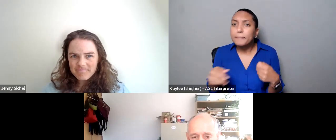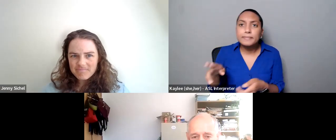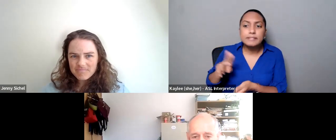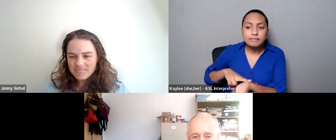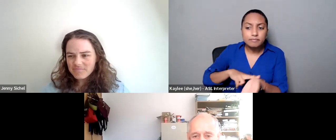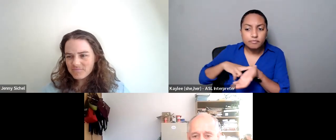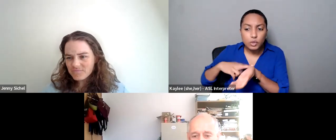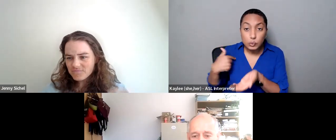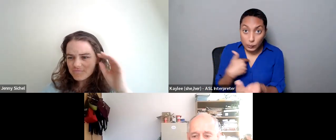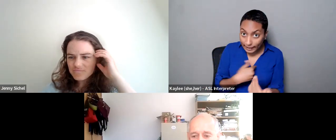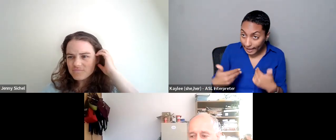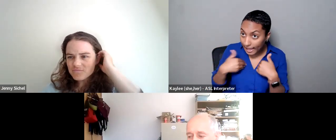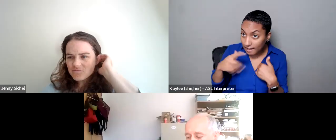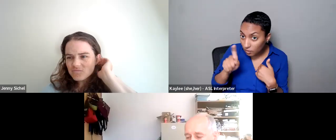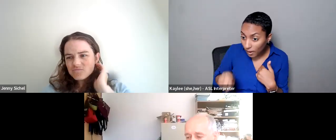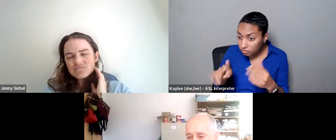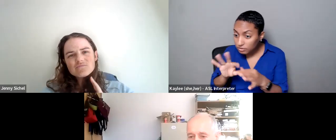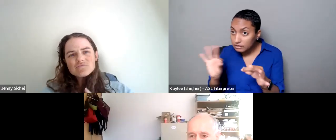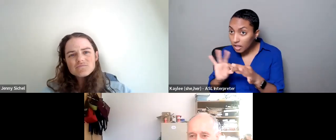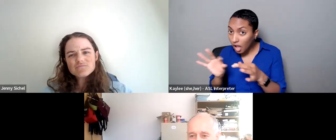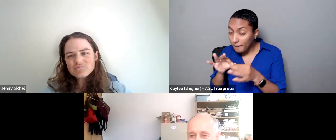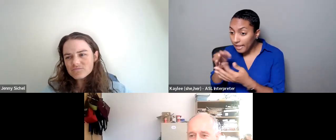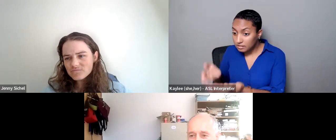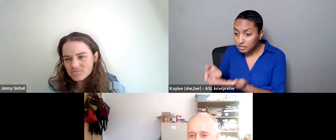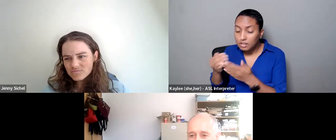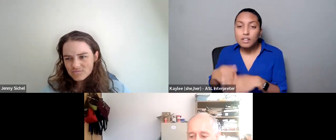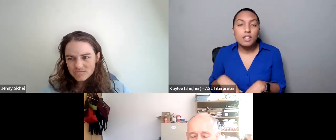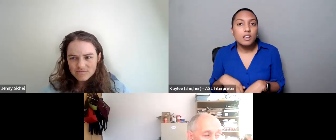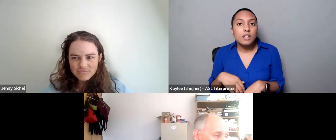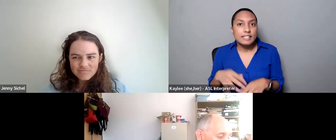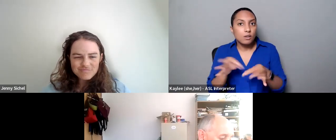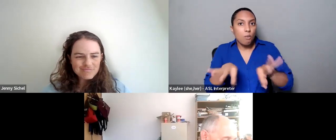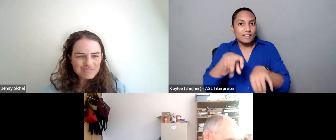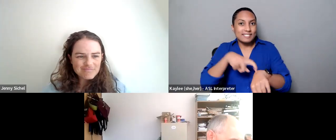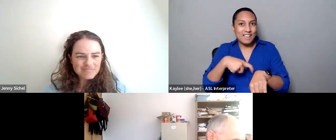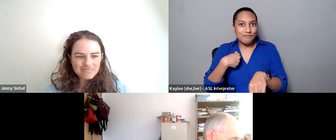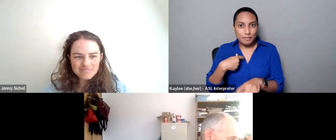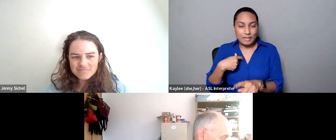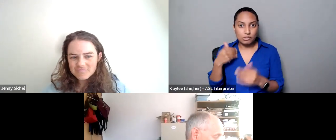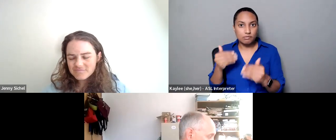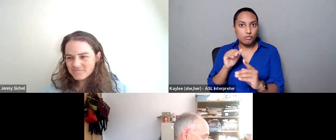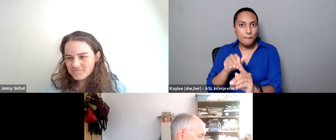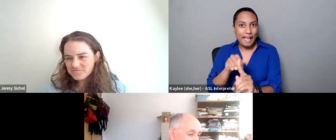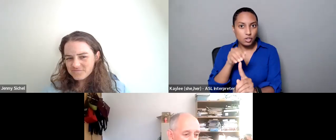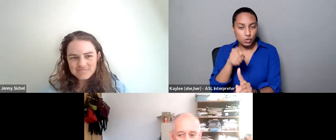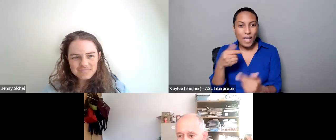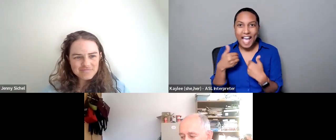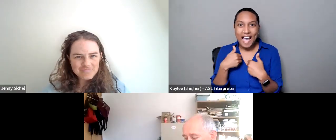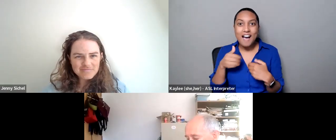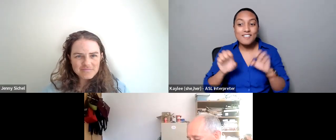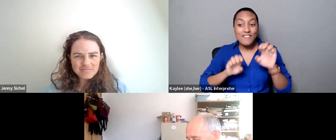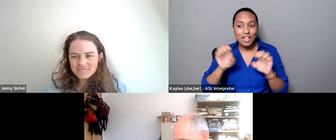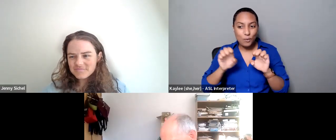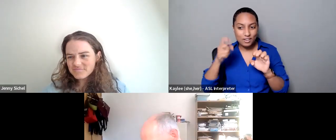comments, this is an important time for me to remind you that we have an evaluation of this session for